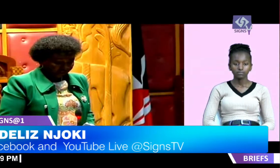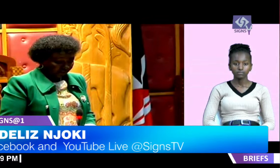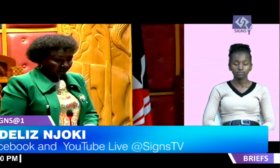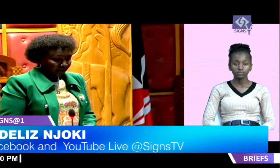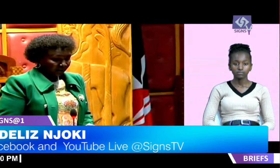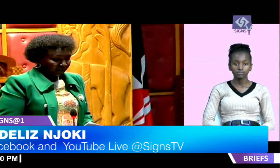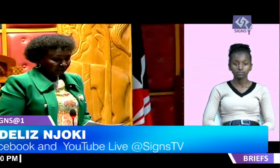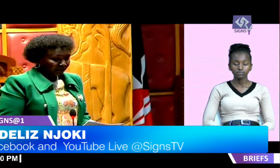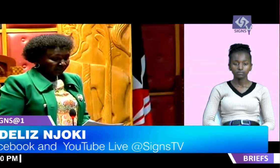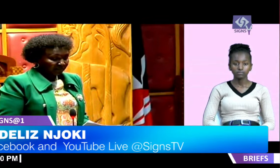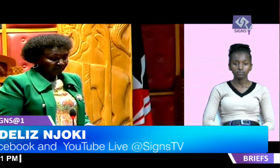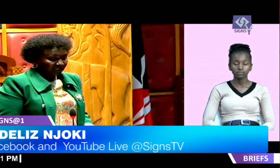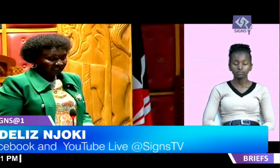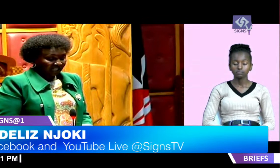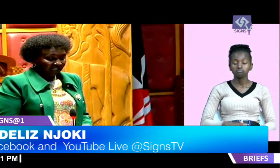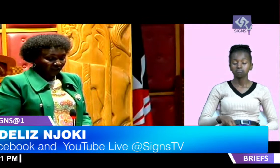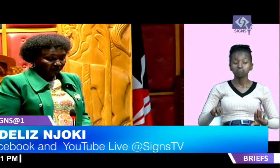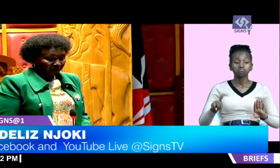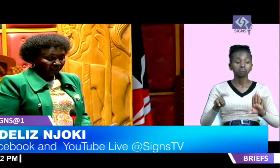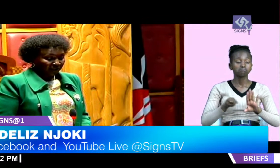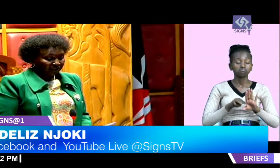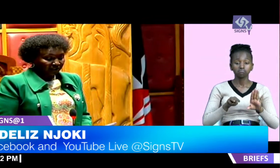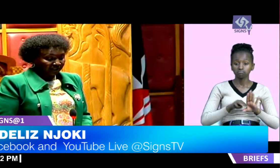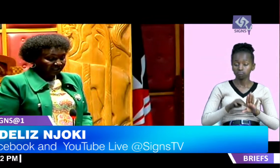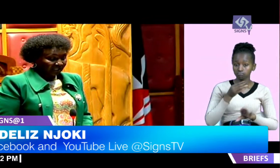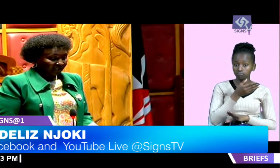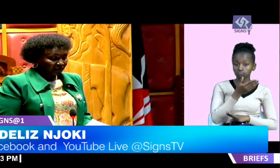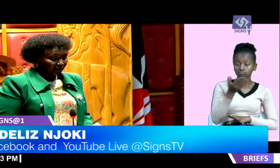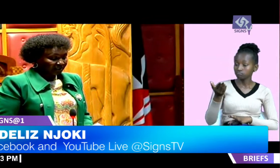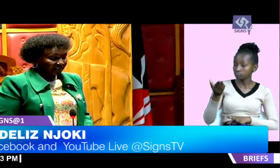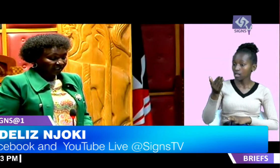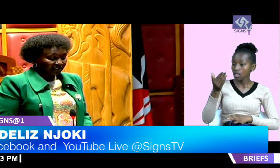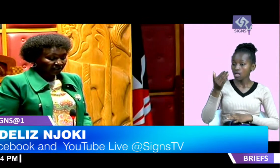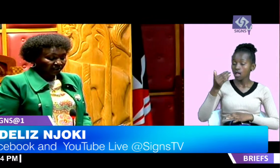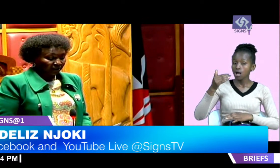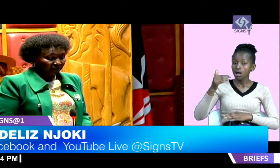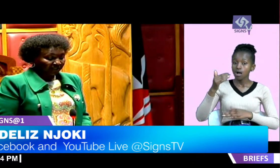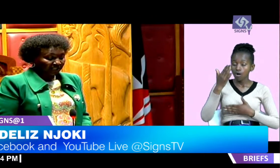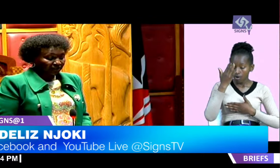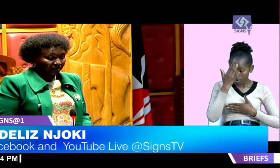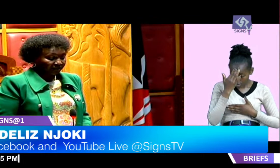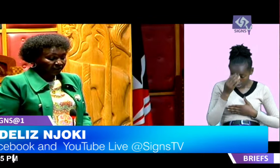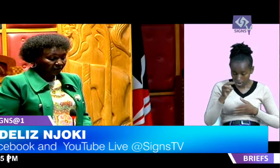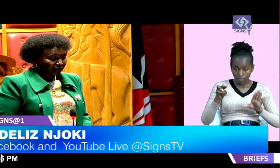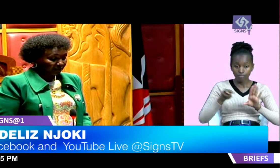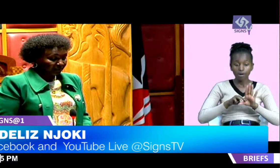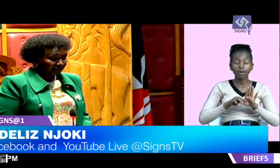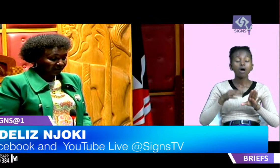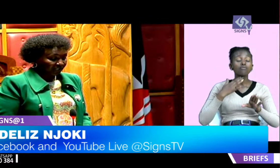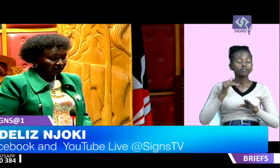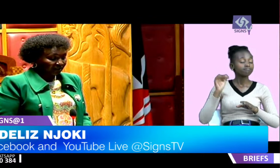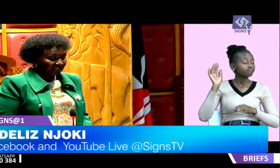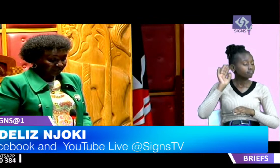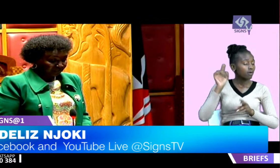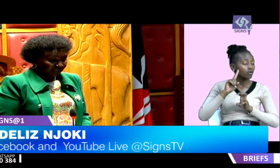Thank you. Honorable members, I now put the question that taking into consideration the recommendation of the Joint Committee of the National